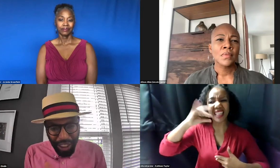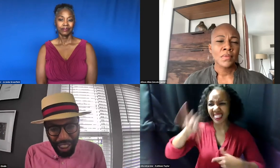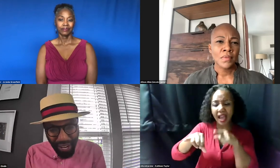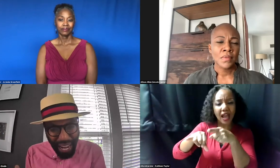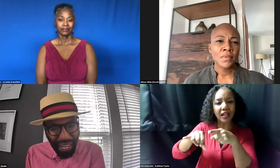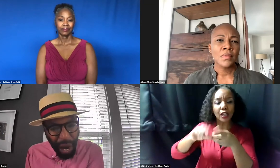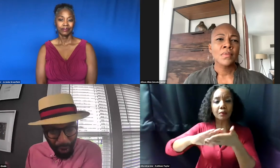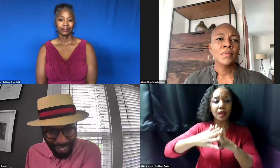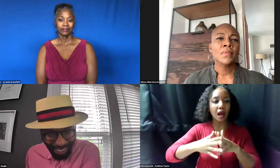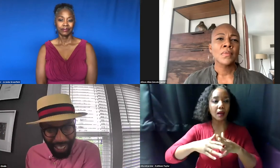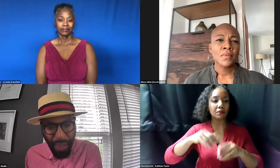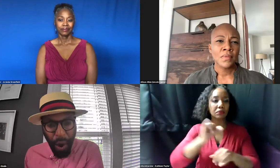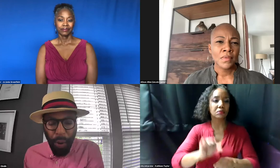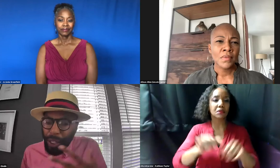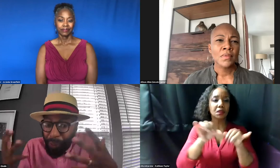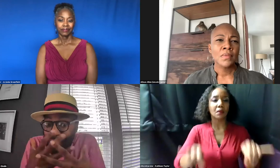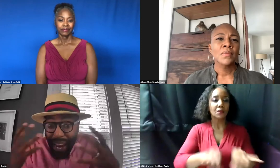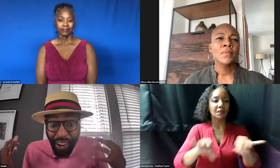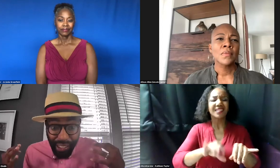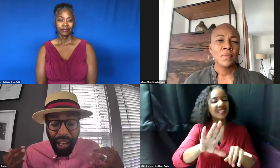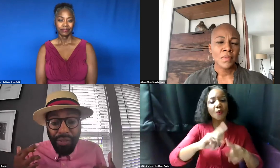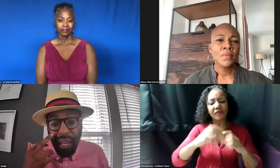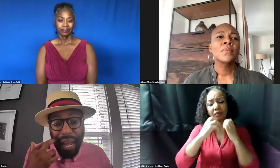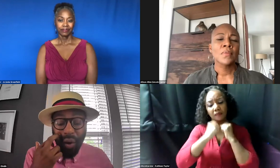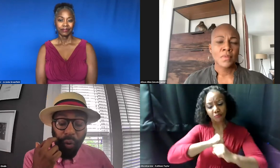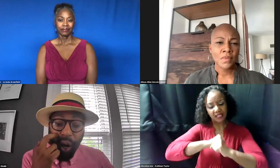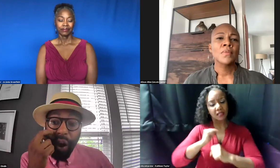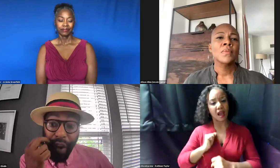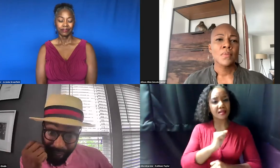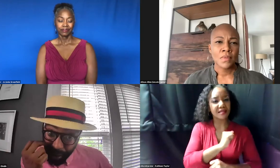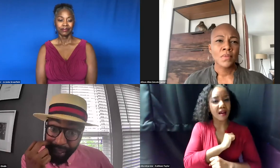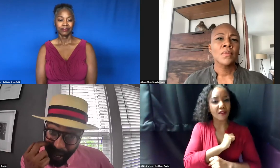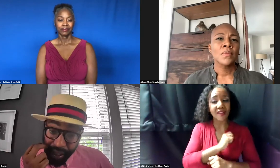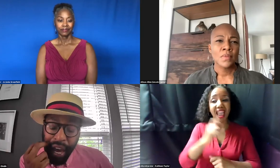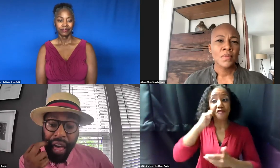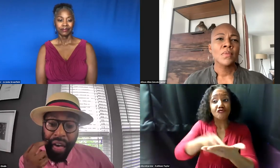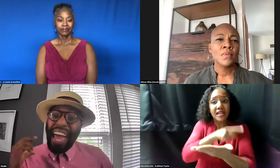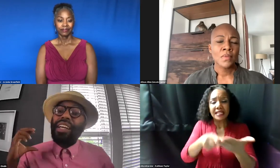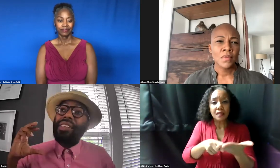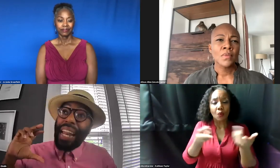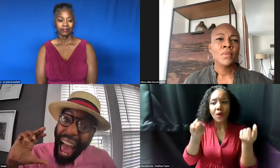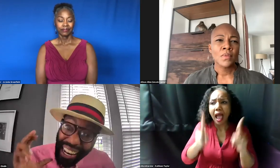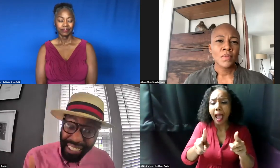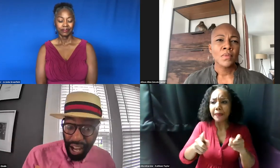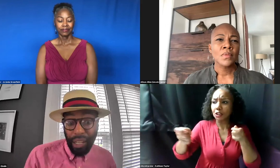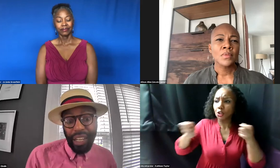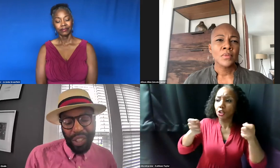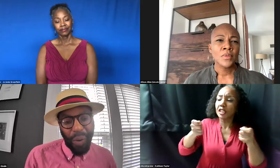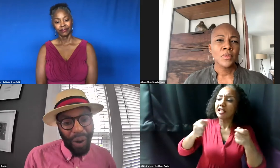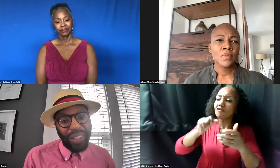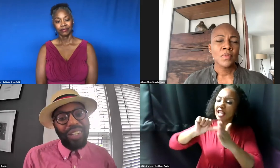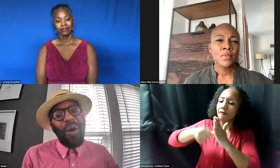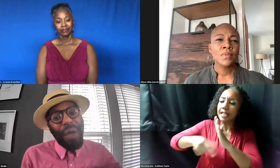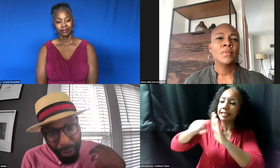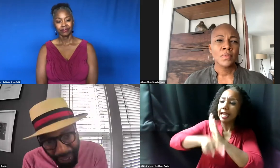sort of machinery and clockworkness. We must protect ourselves. And in a world where racism exists, that highlights the ugliness